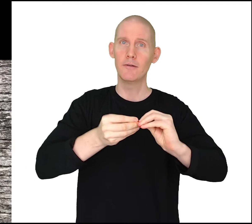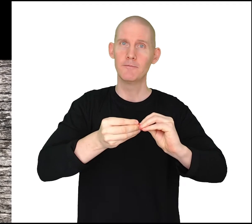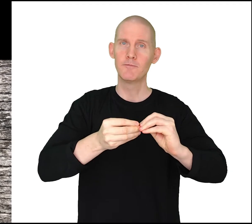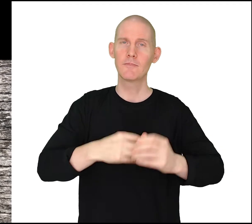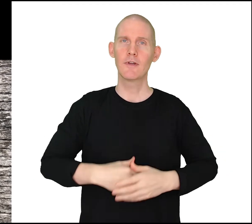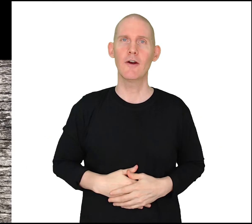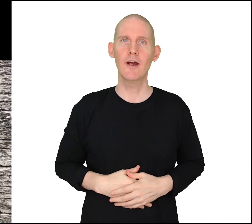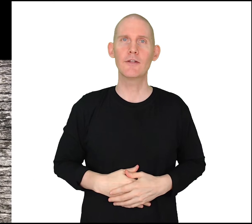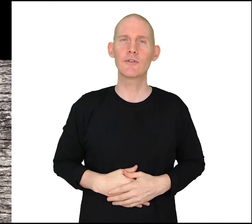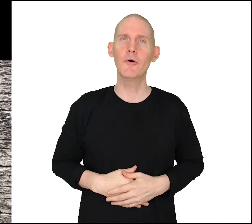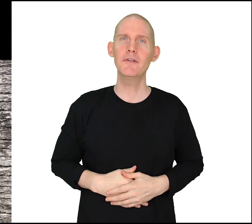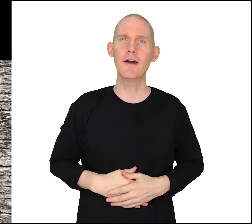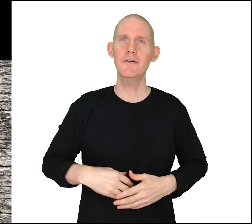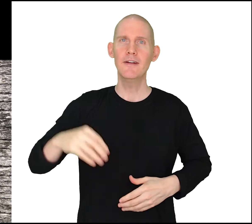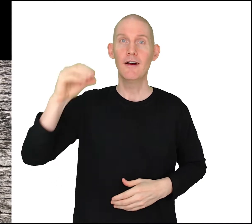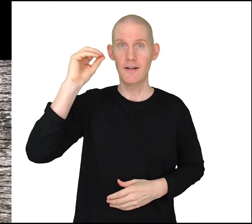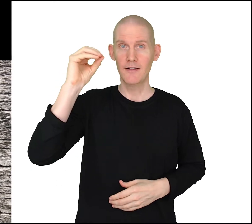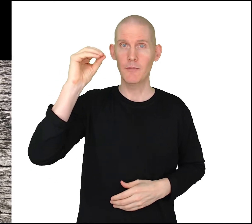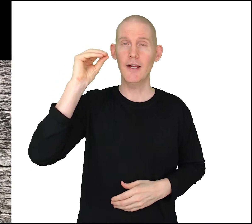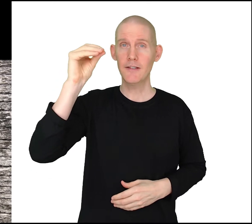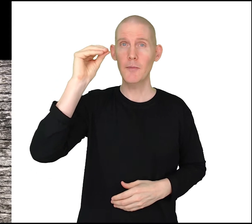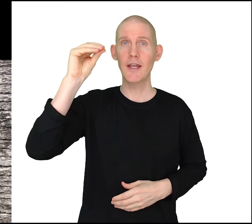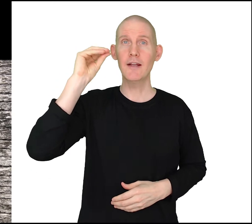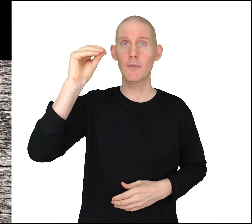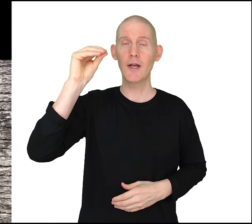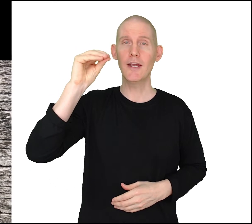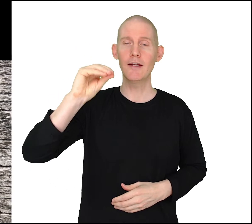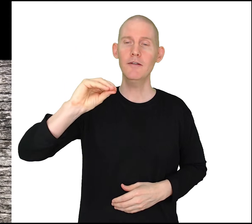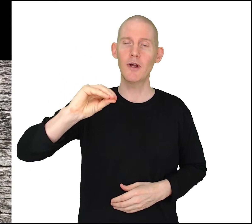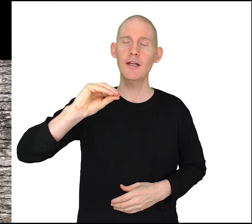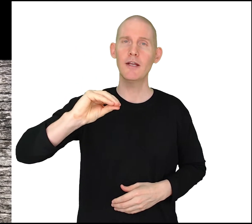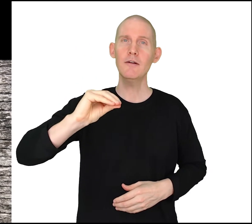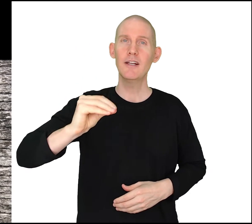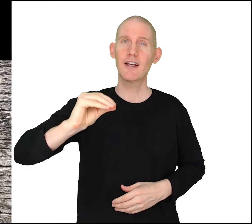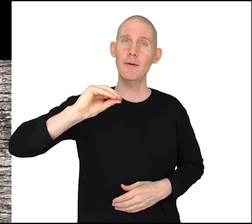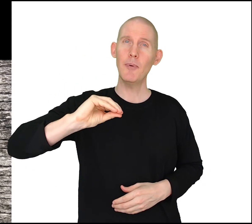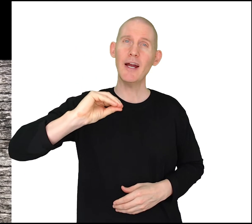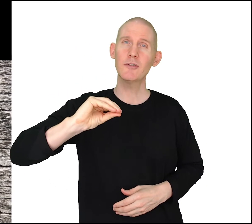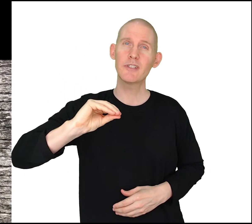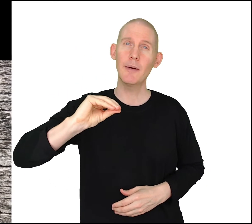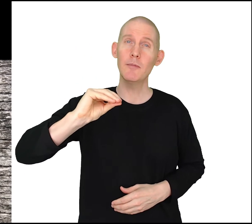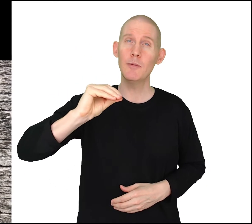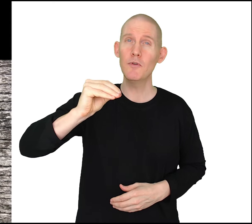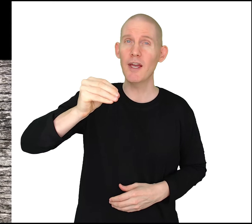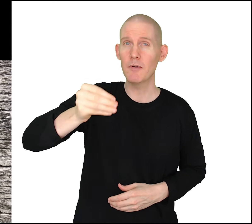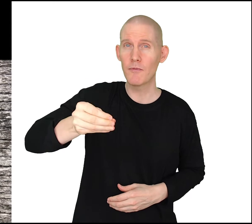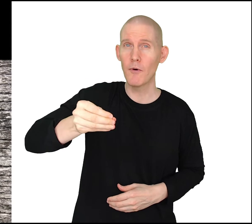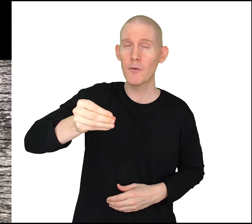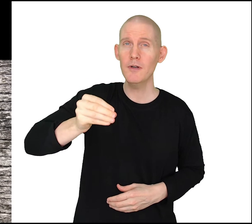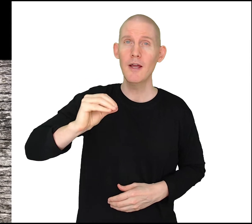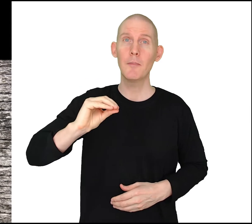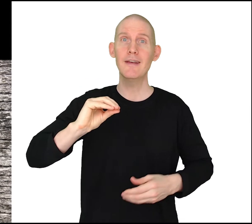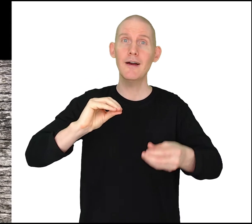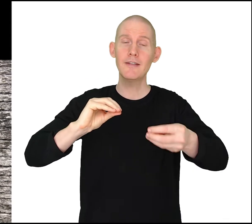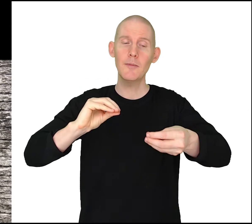number. All right, let's slow it down. My dominant hand, I'm right-handed, right here. It's kind of backwards because I'm going to be moving that one